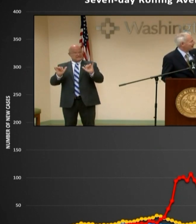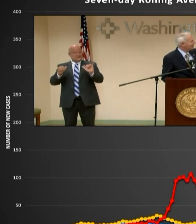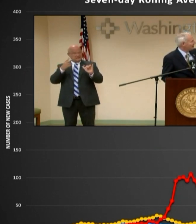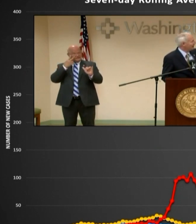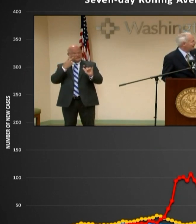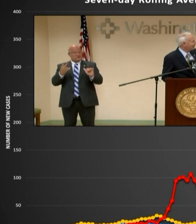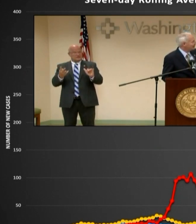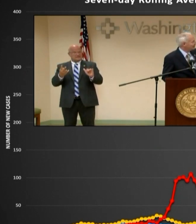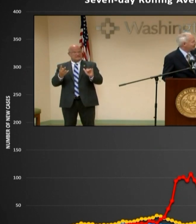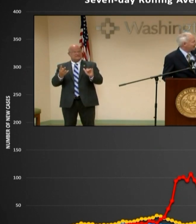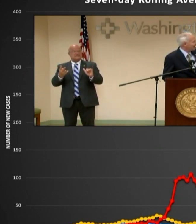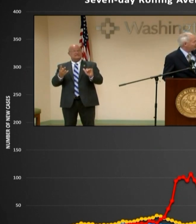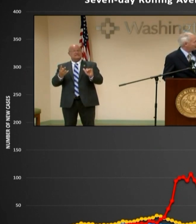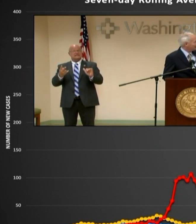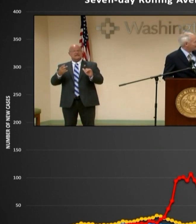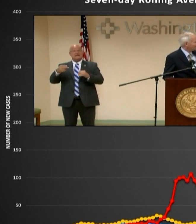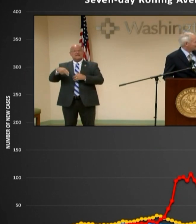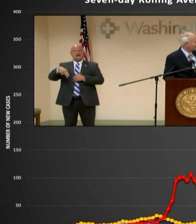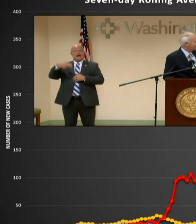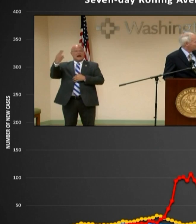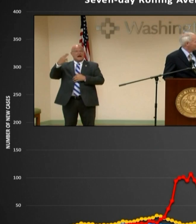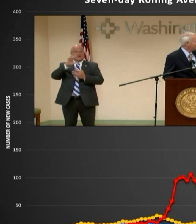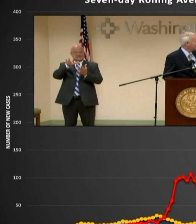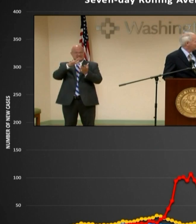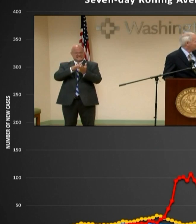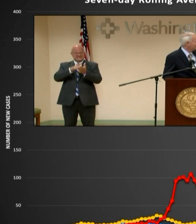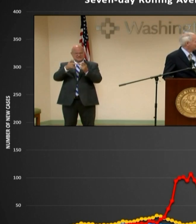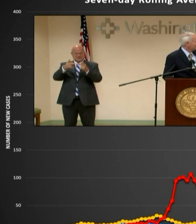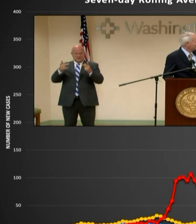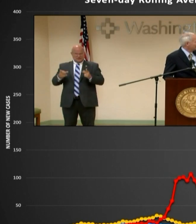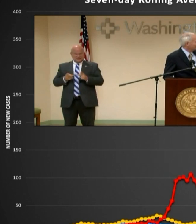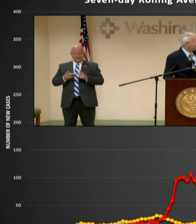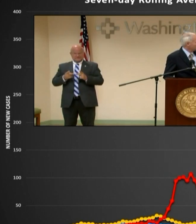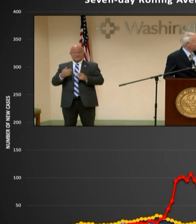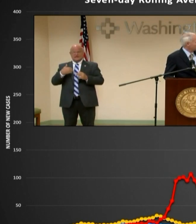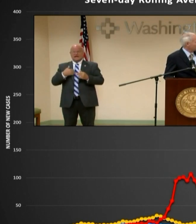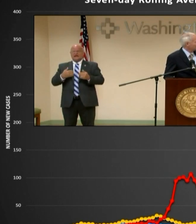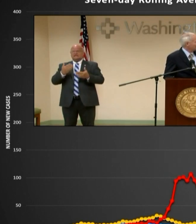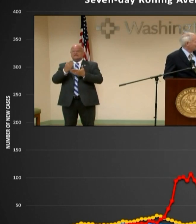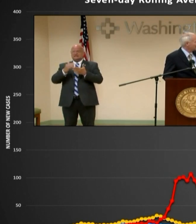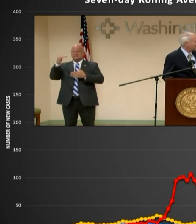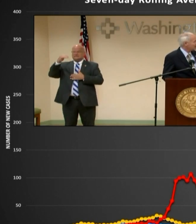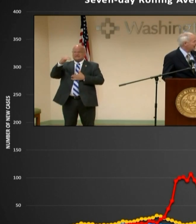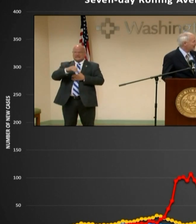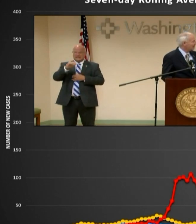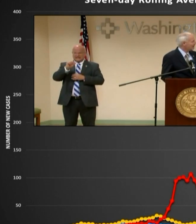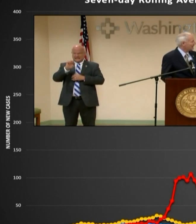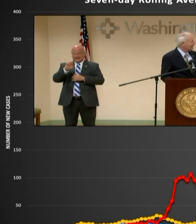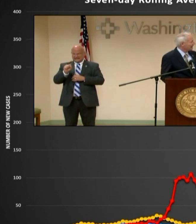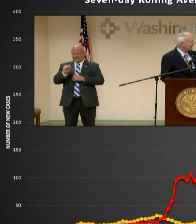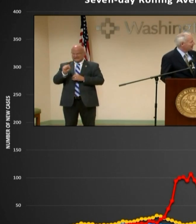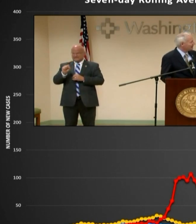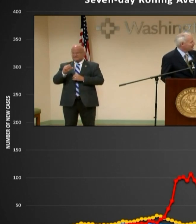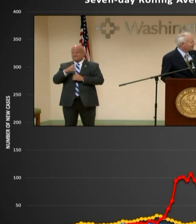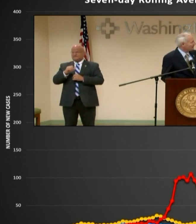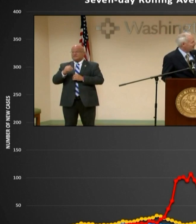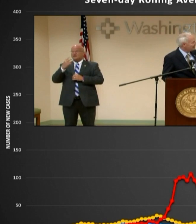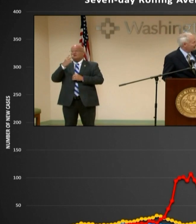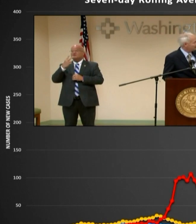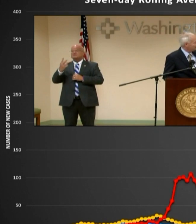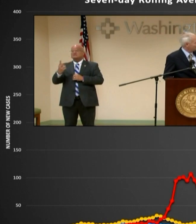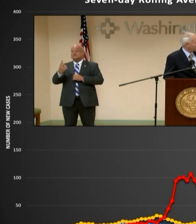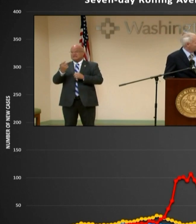can see the high one is in the central region, that we've had some decline in cases there. And you